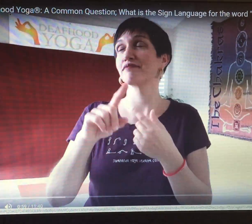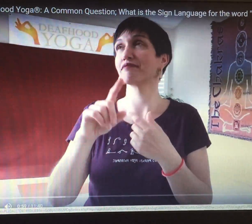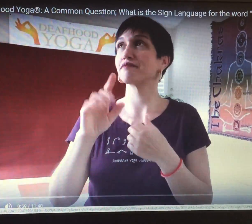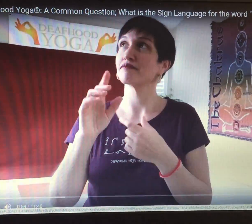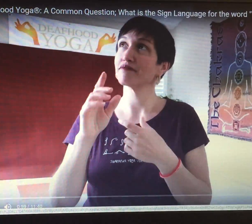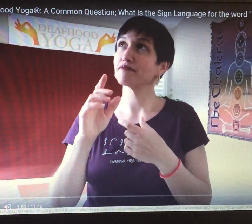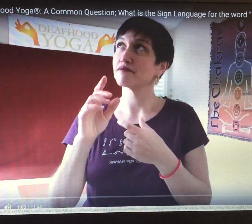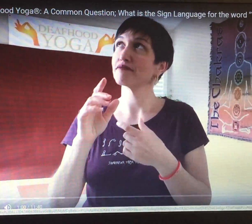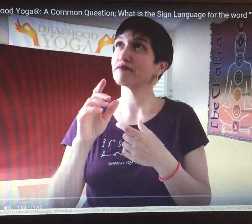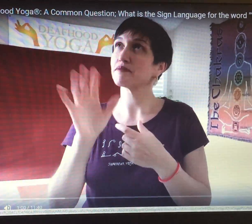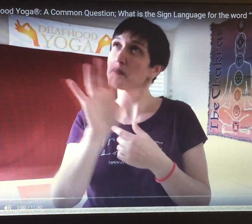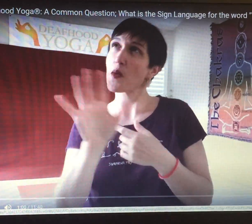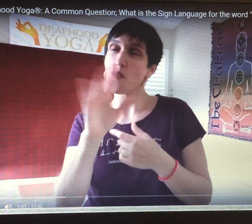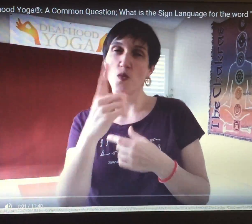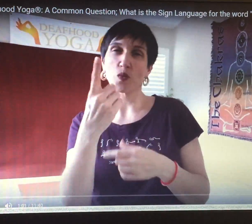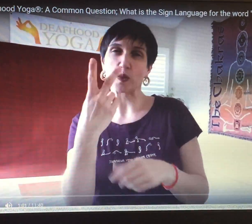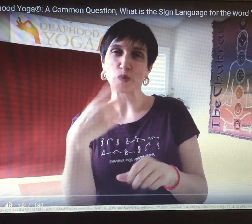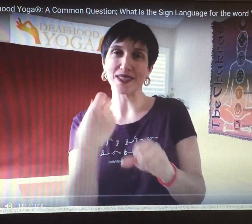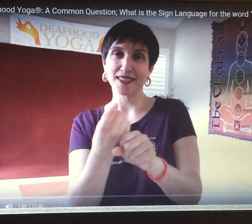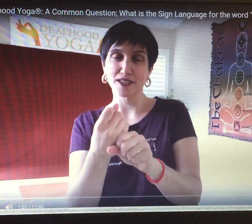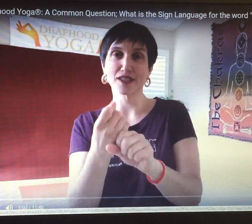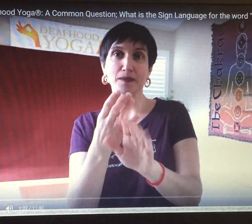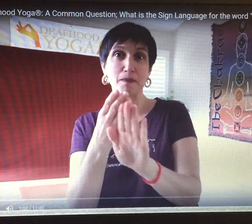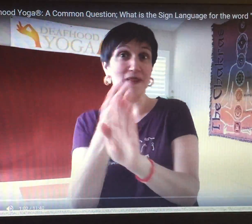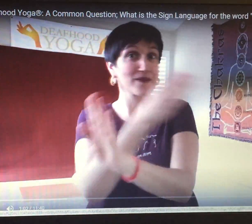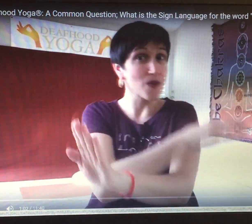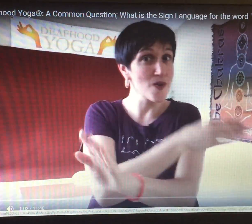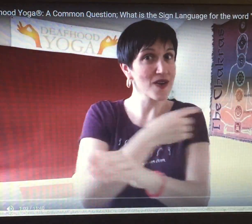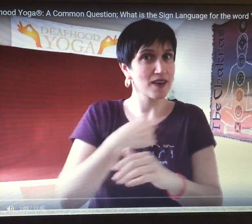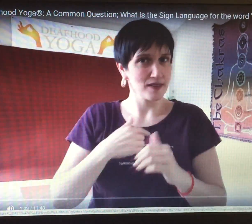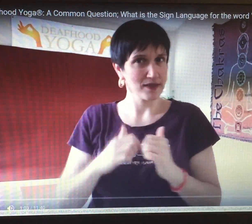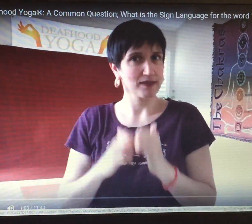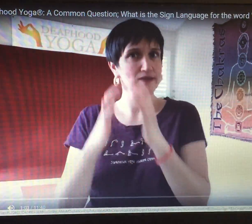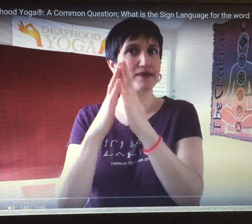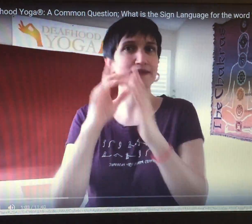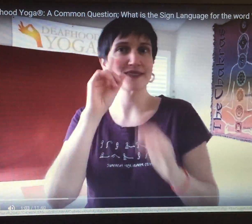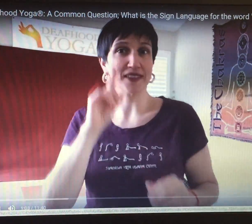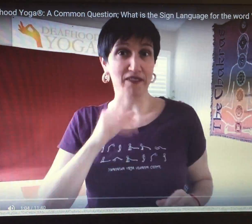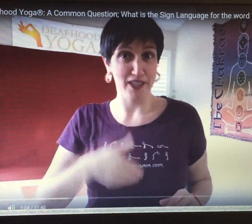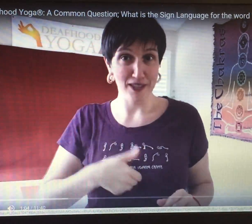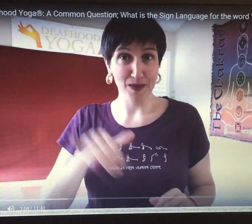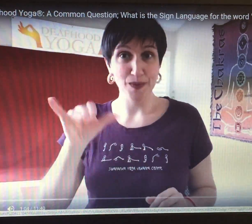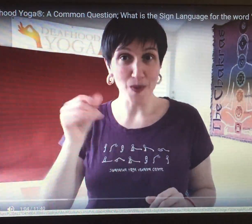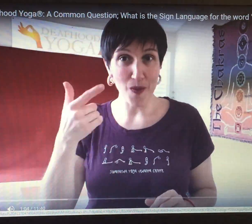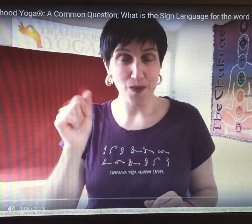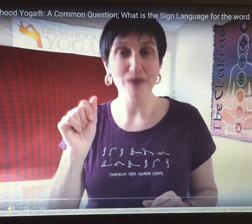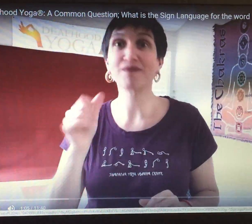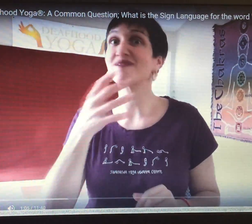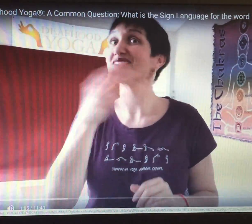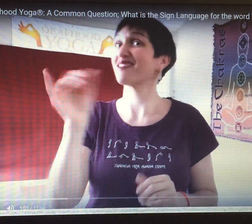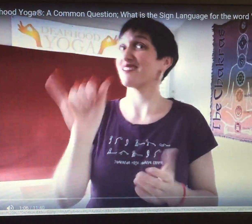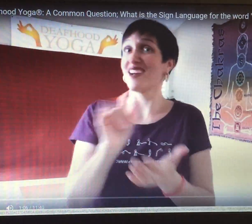until about a year or two before I had set up the Deaf Yoga